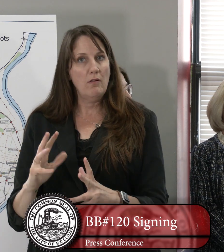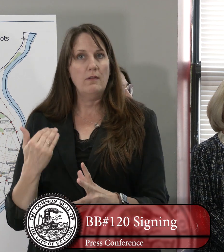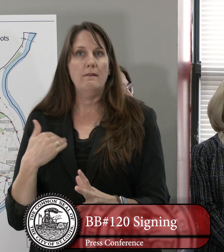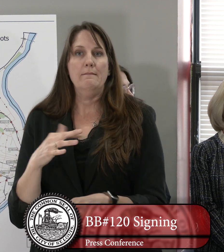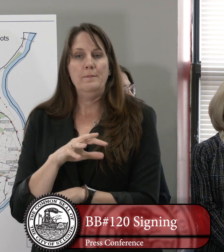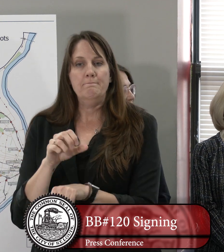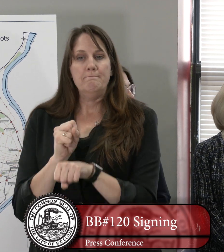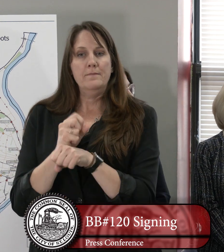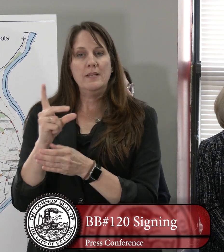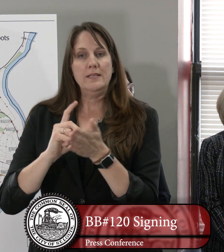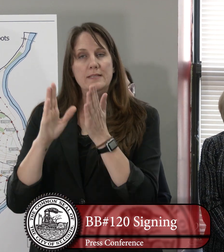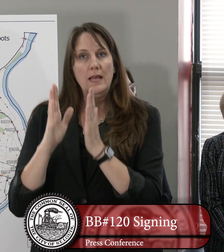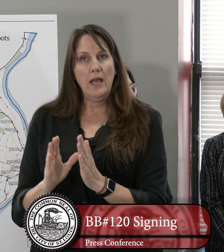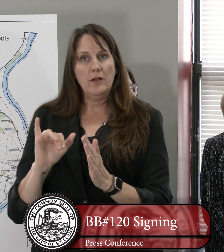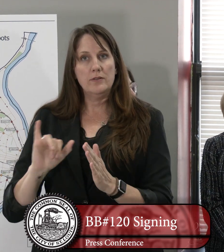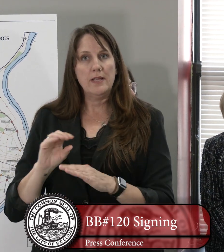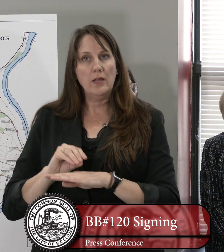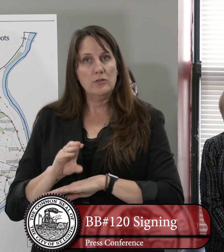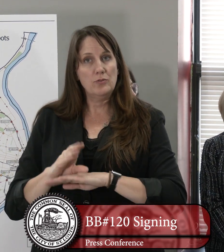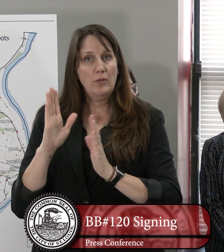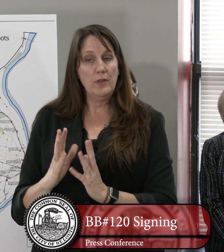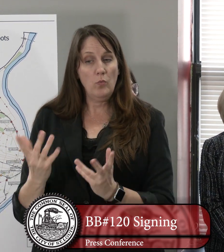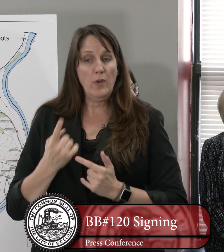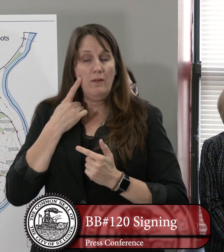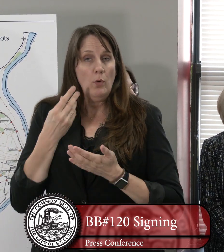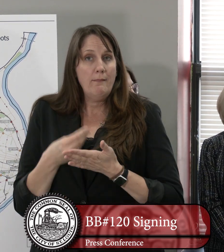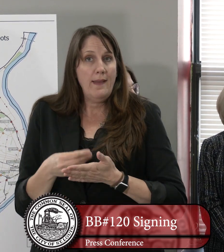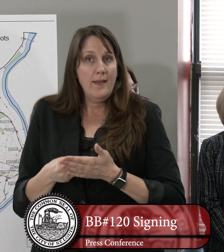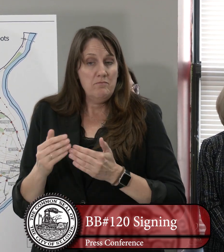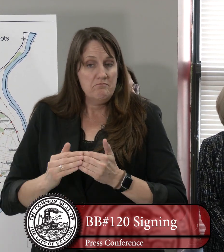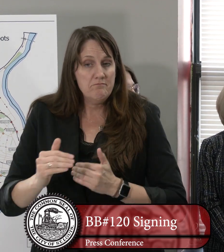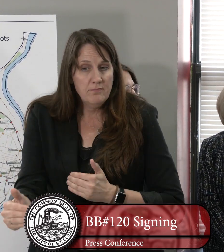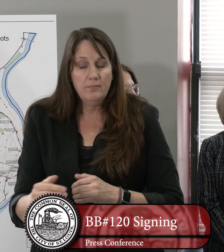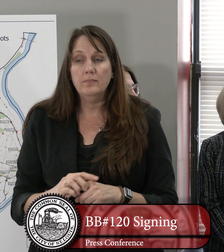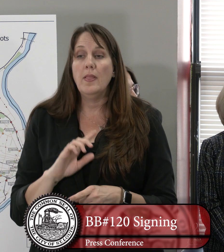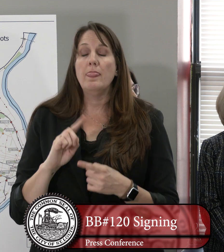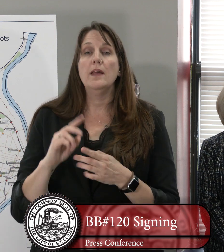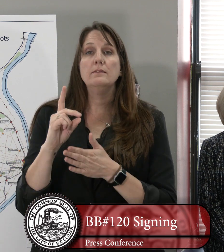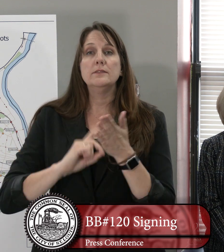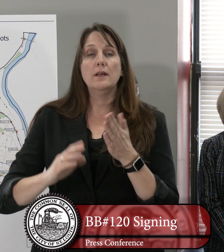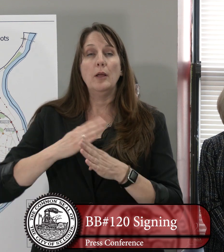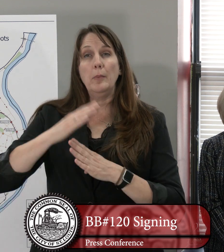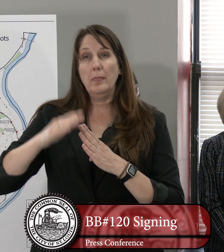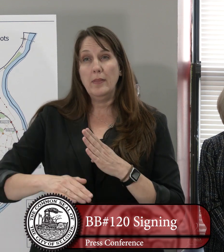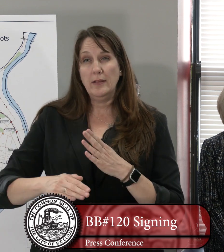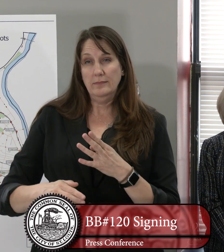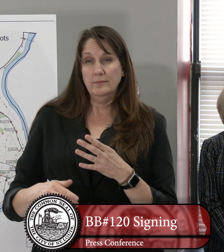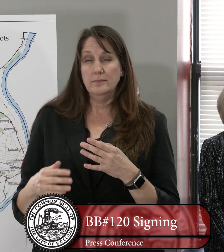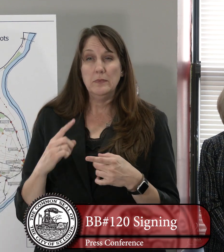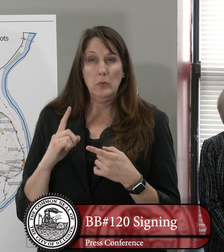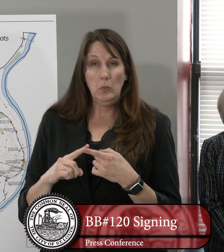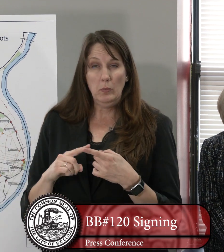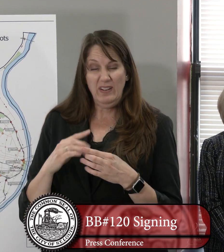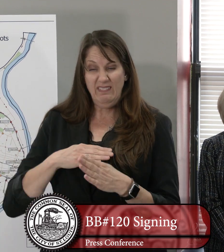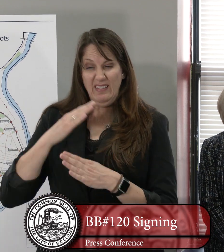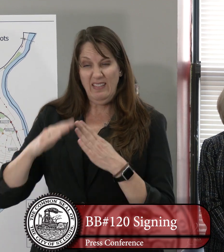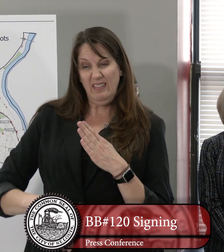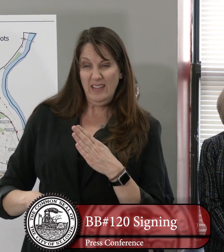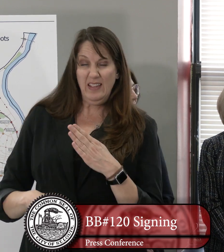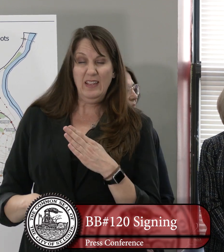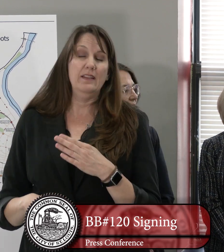who simply need this funding to start moving. Then the designs will be completed by the end of this year and the first quarter